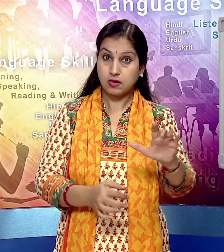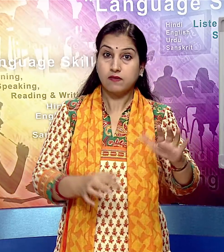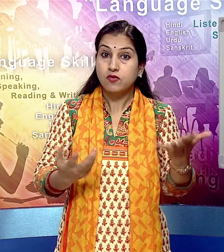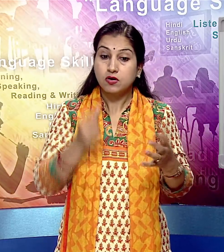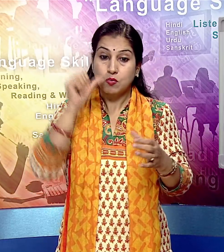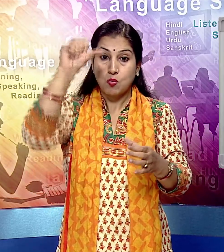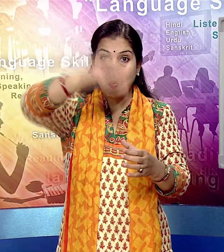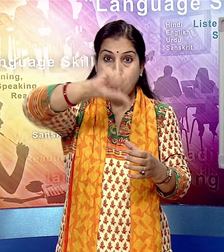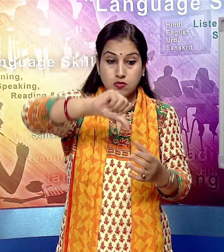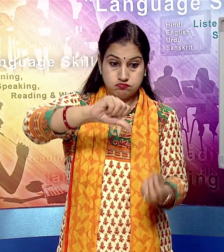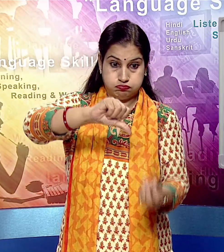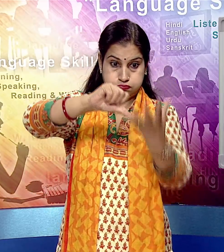boiling.